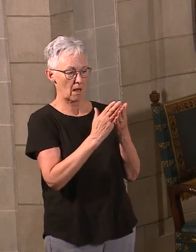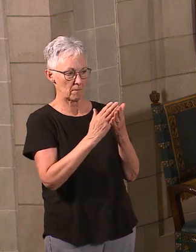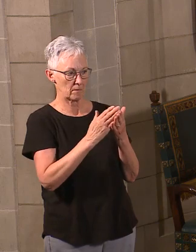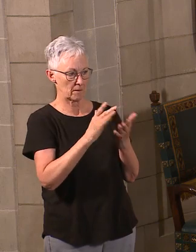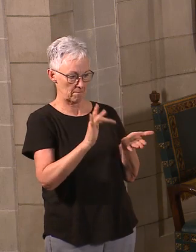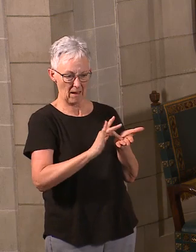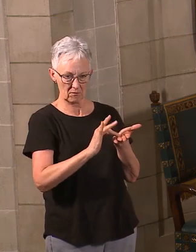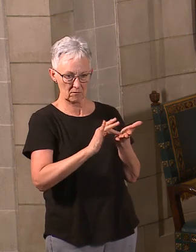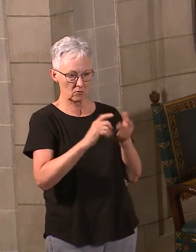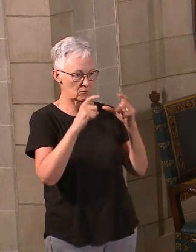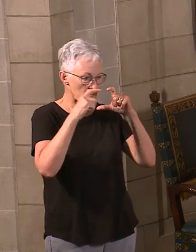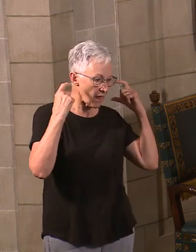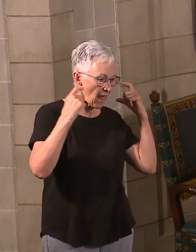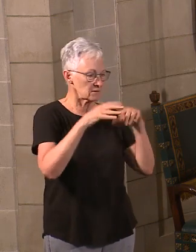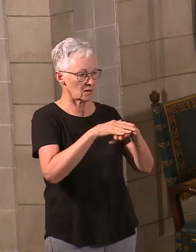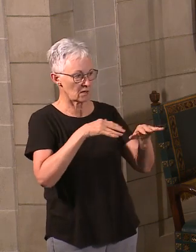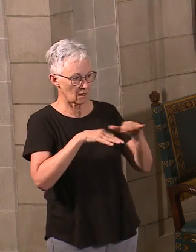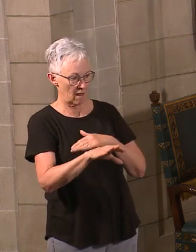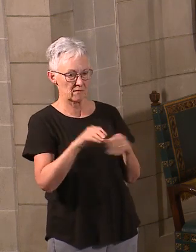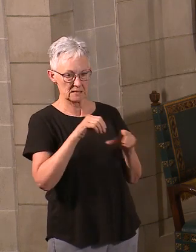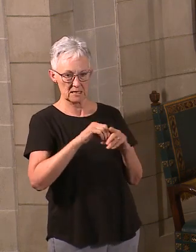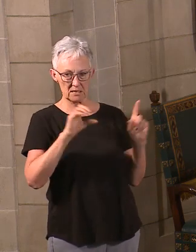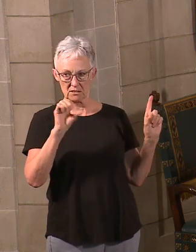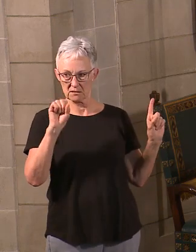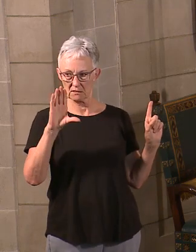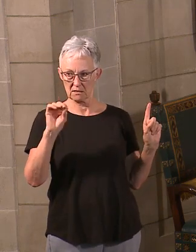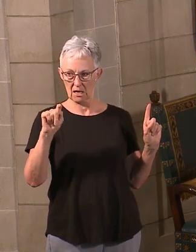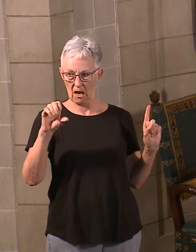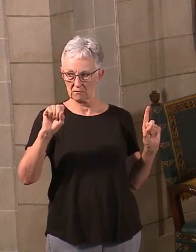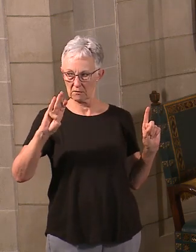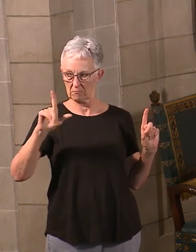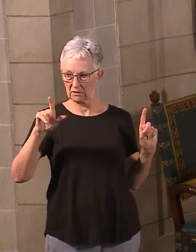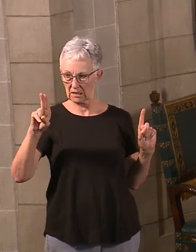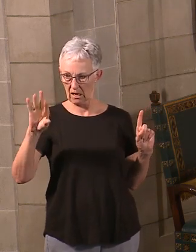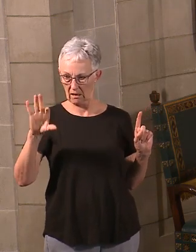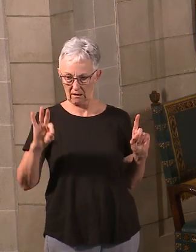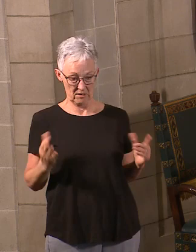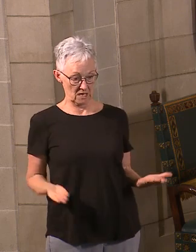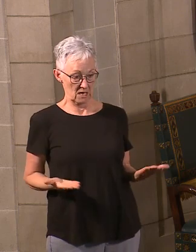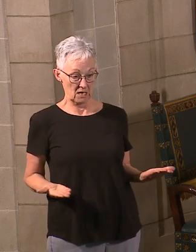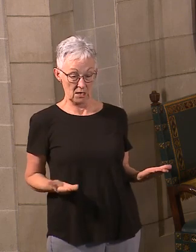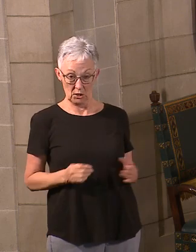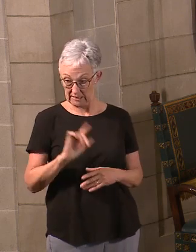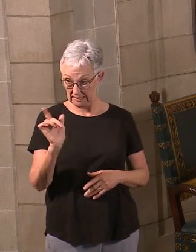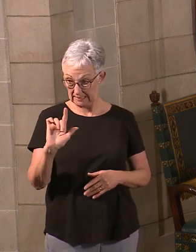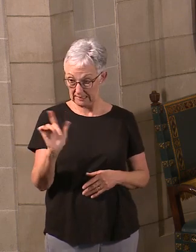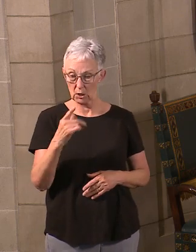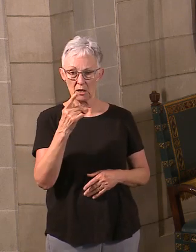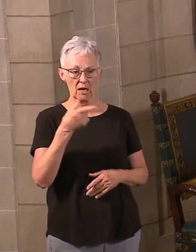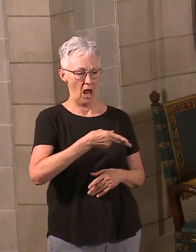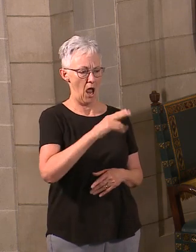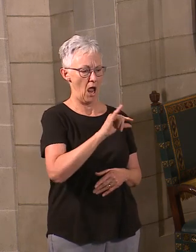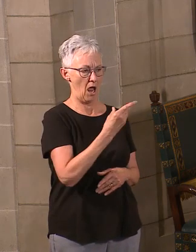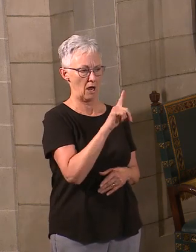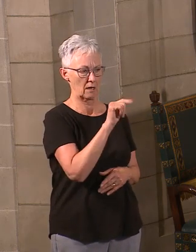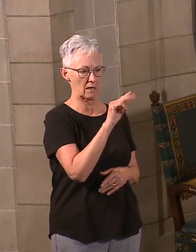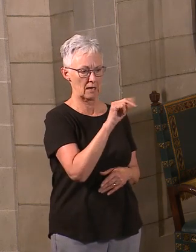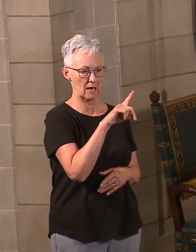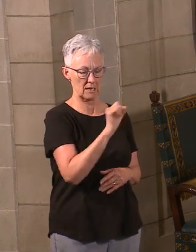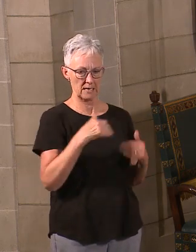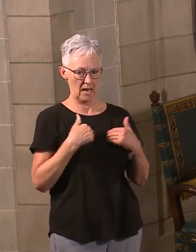that to the hospital there. And then here in Lincoln, Highlands Animal Clinic is donating PPE to Bryan Hospital.